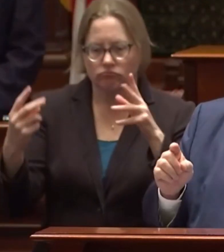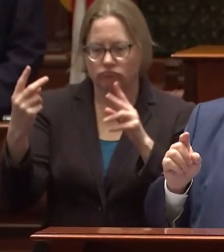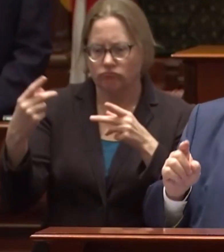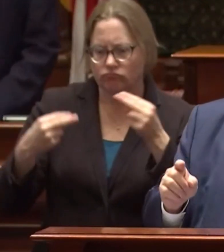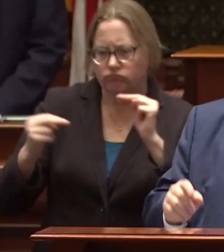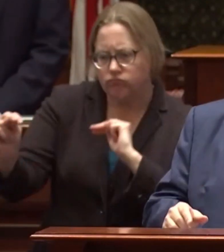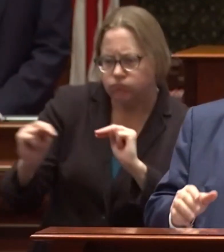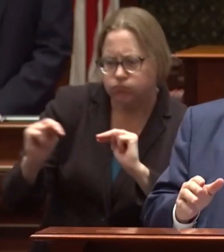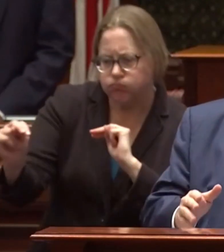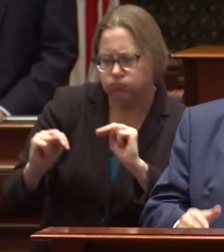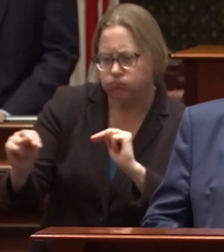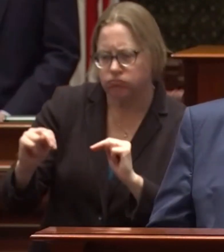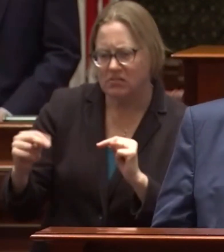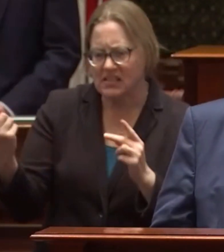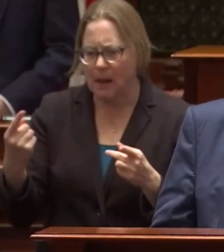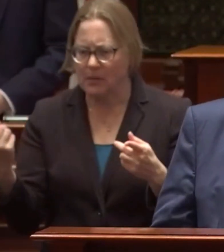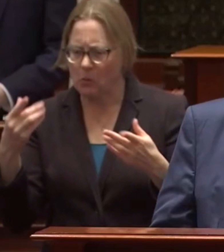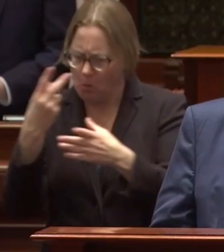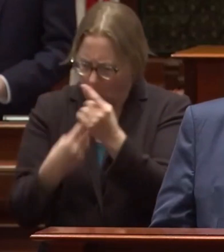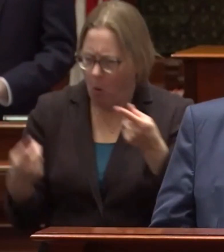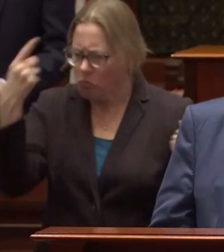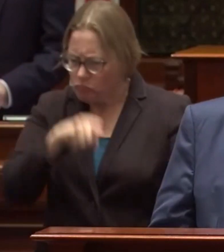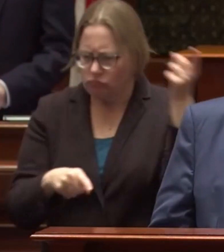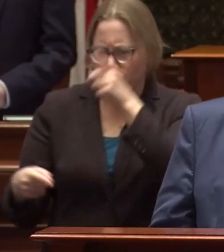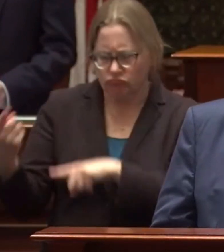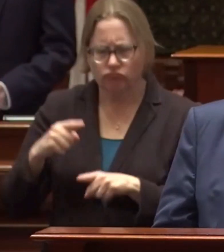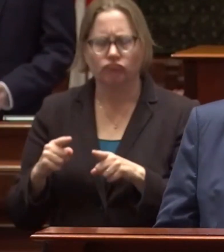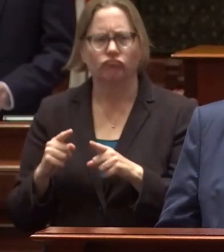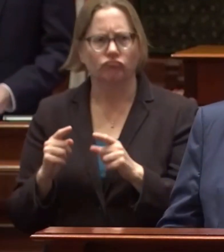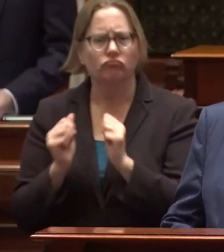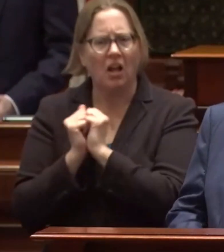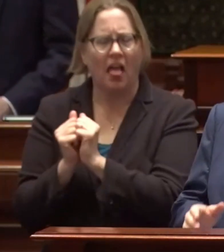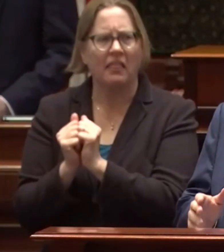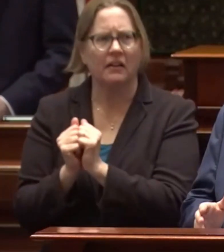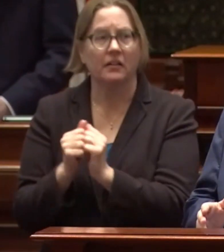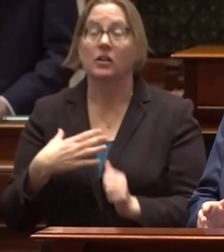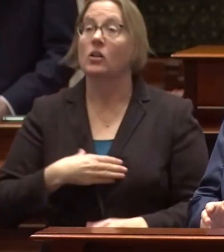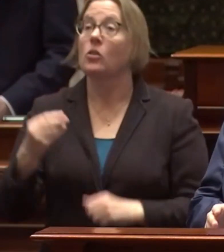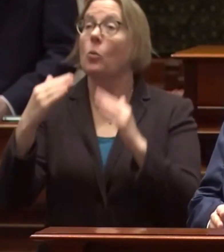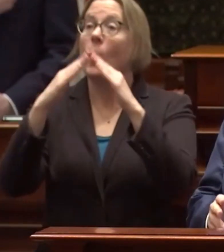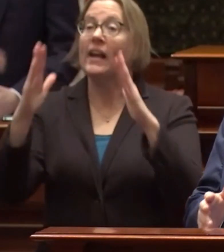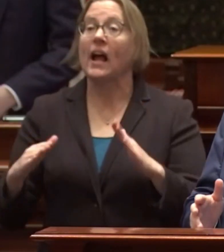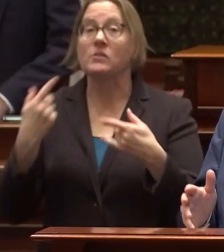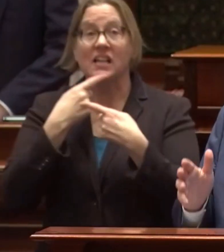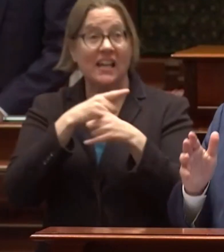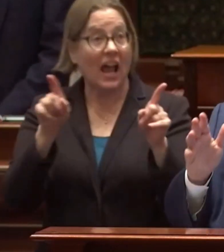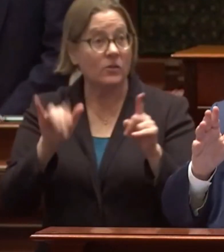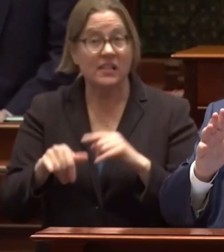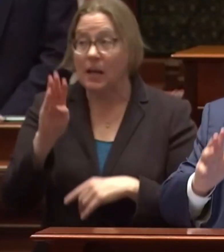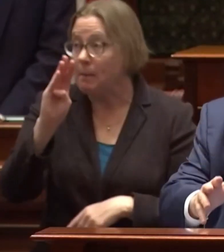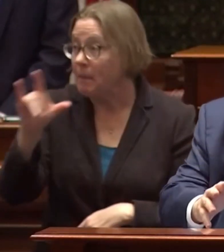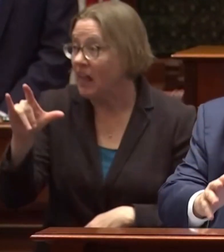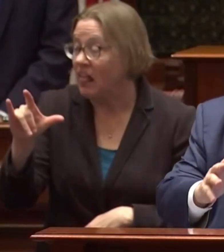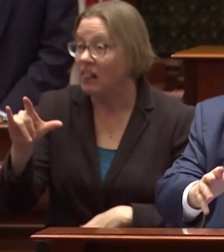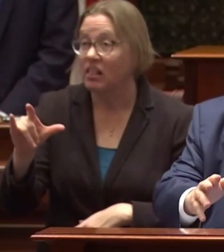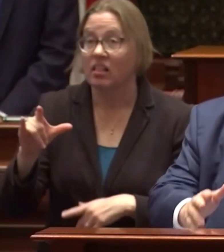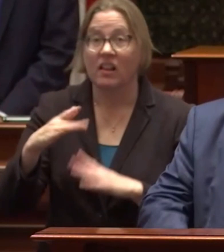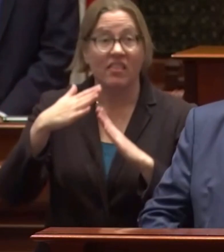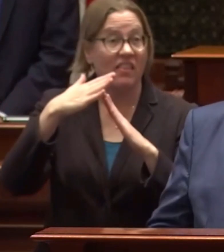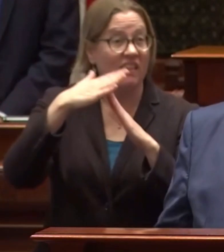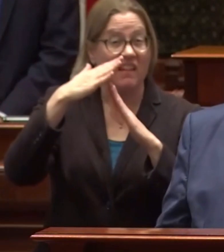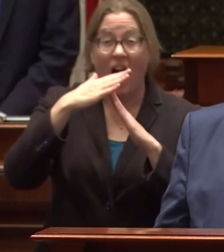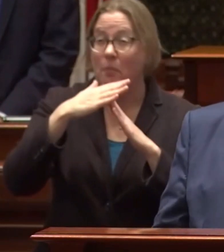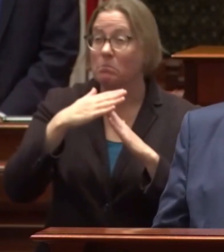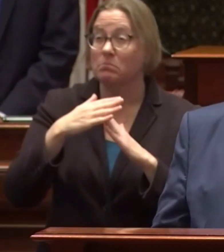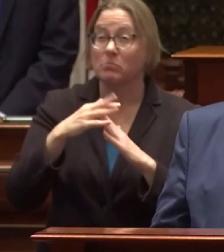a bipartisan compromise. The White House announced a bill that was supported by top Republican